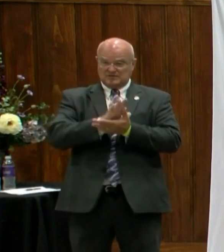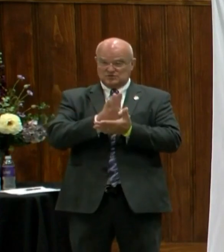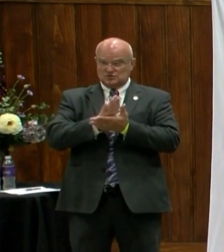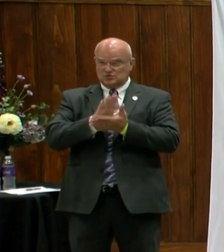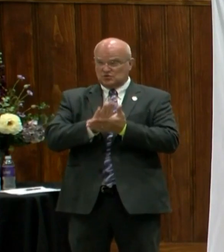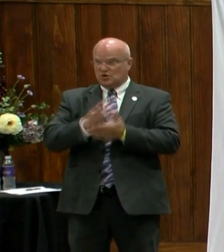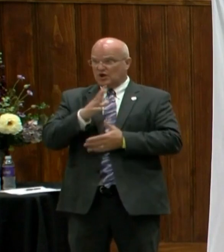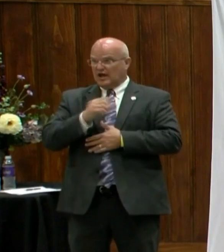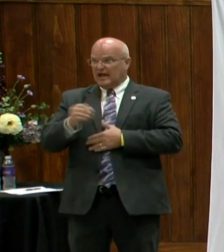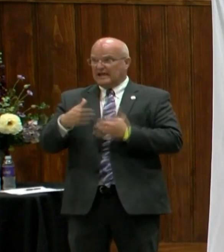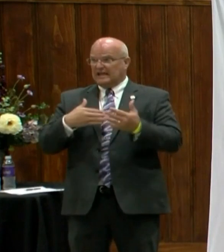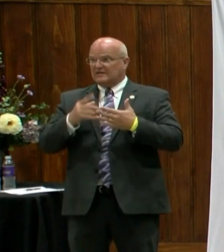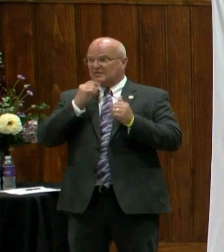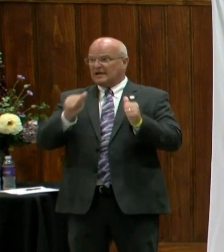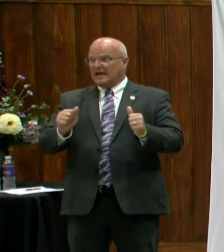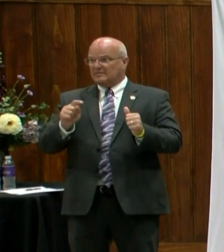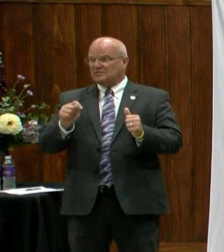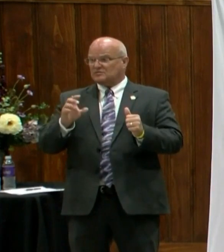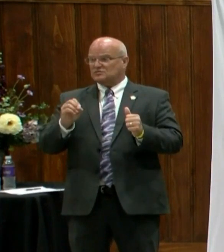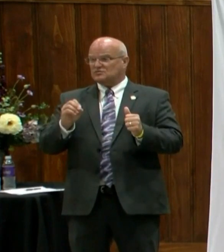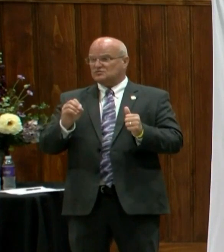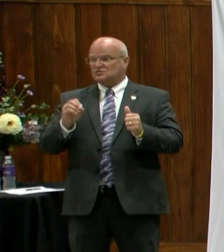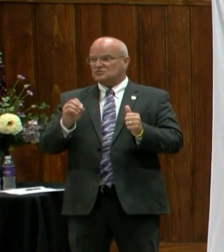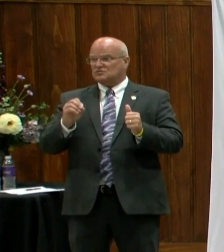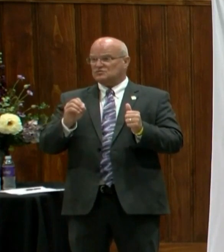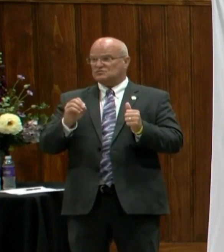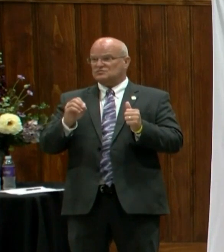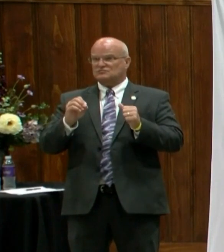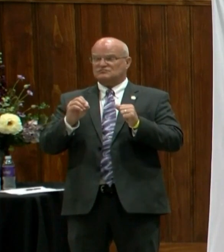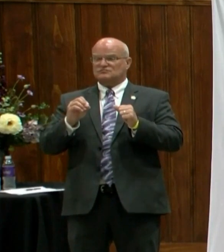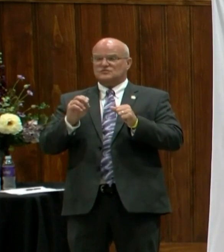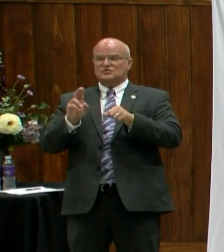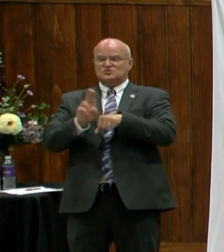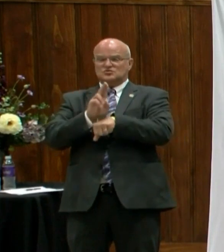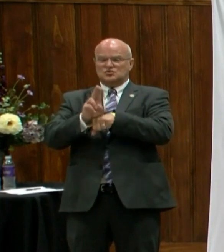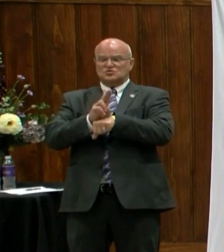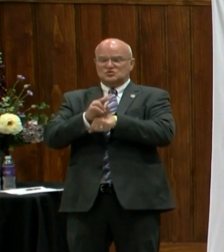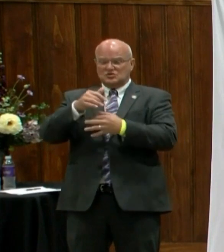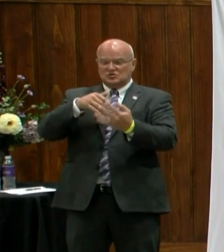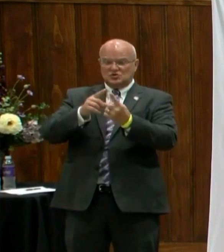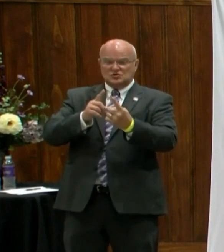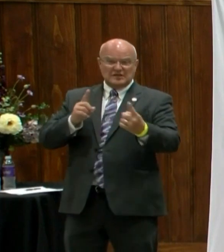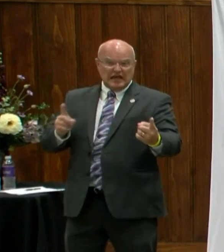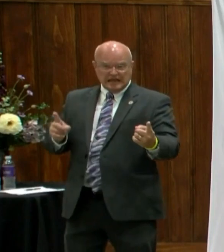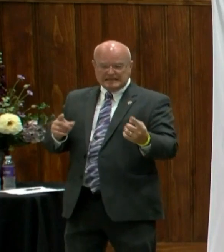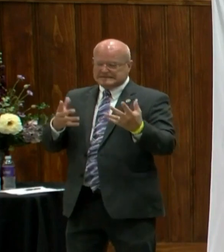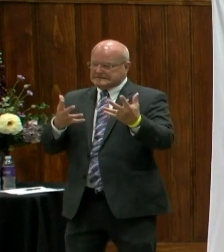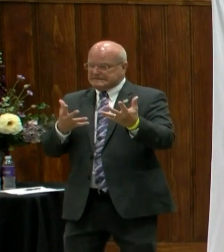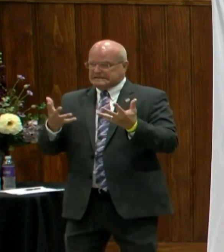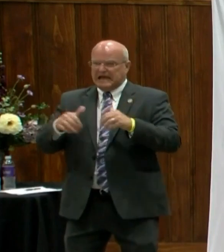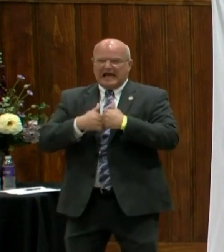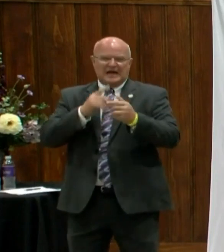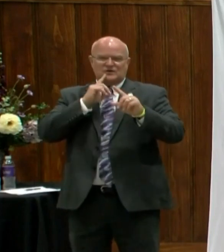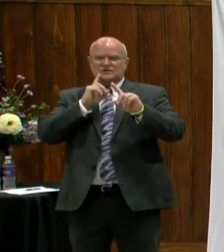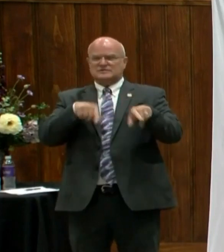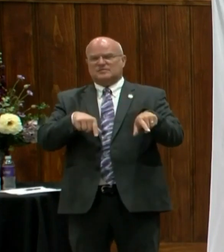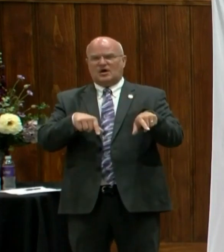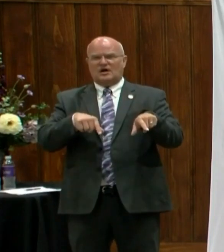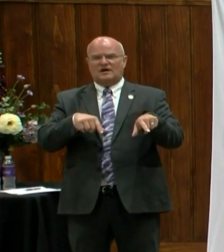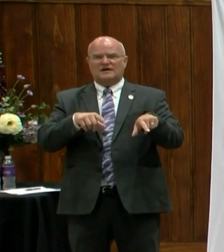school and even being able to administer some of those social guidelines, distancing, et cetera, et cetera. I mean, I guess, how do you respond